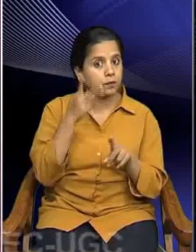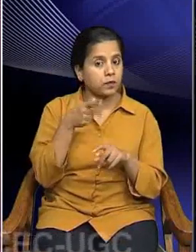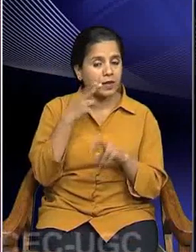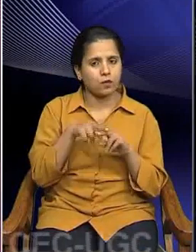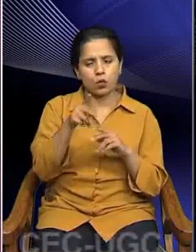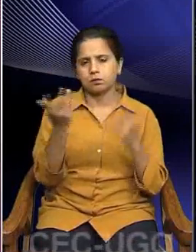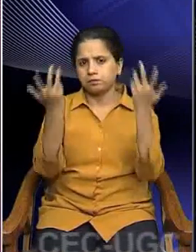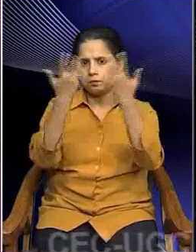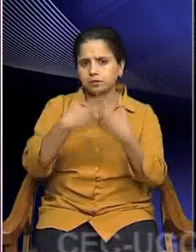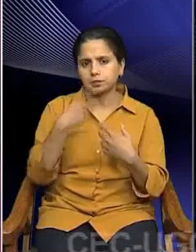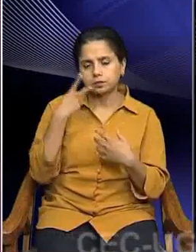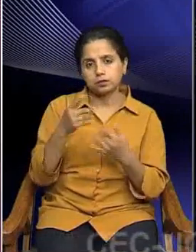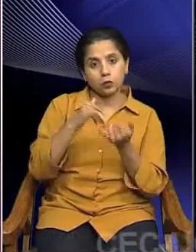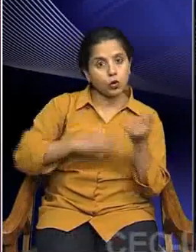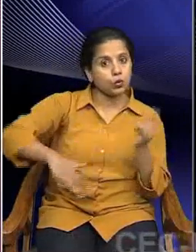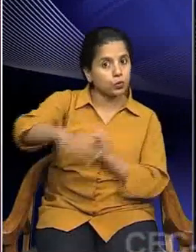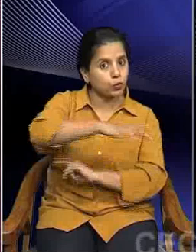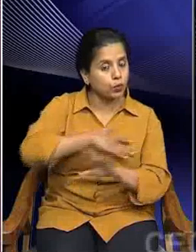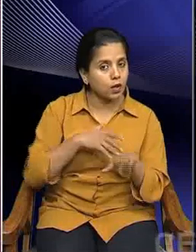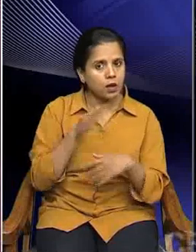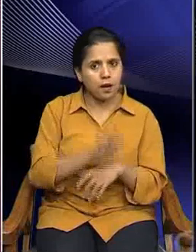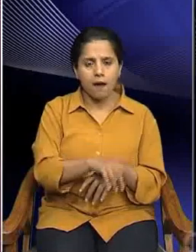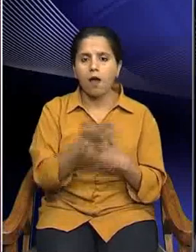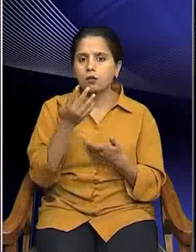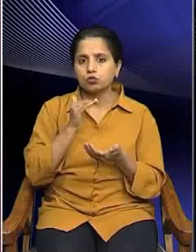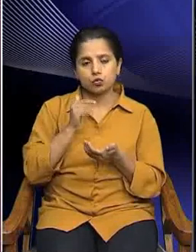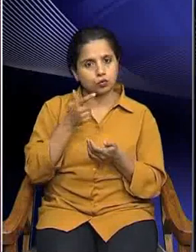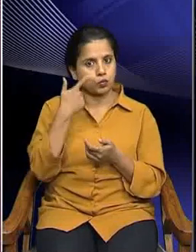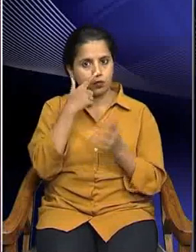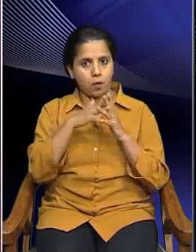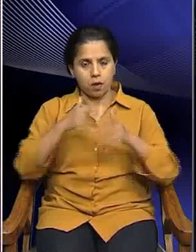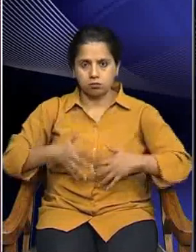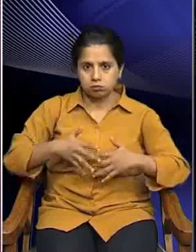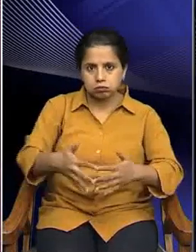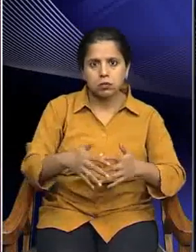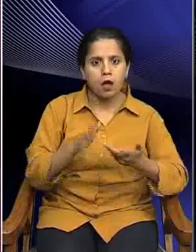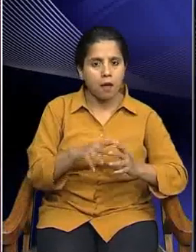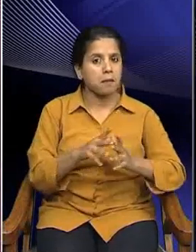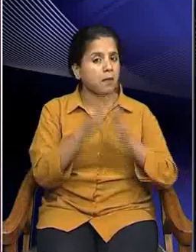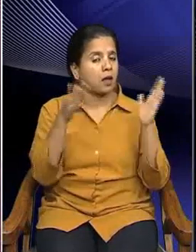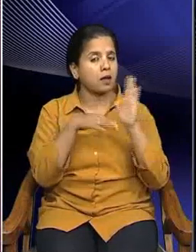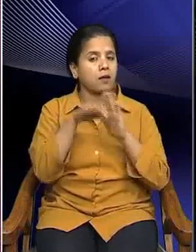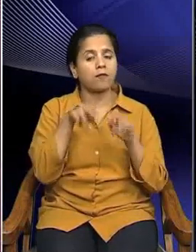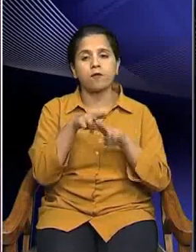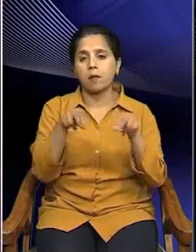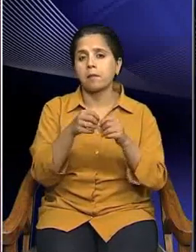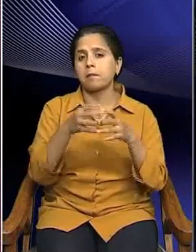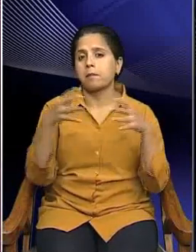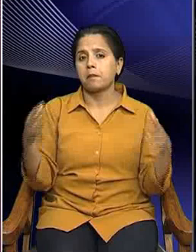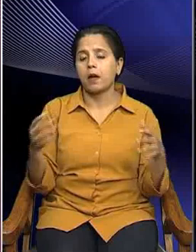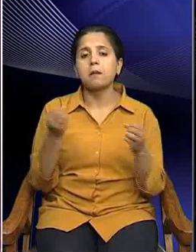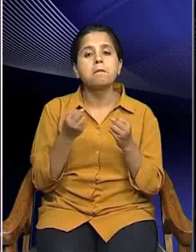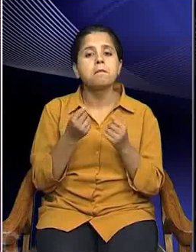contrast, societies where childbearing and child rearing is at higher level, large family size